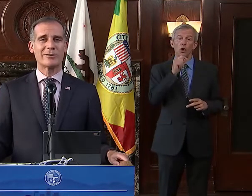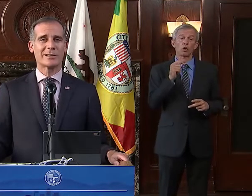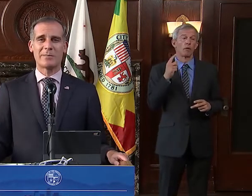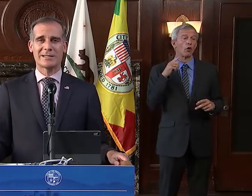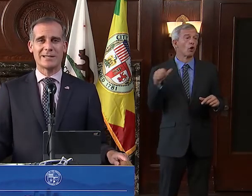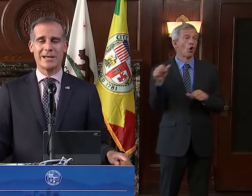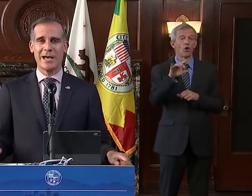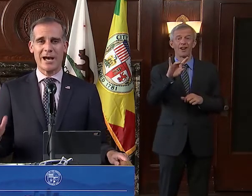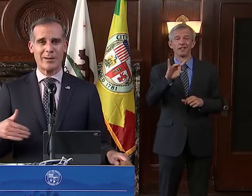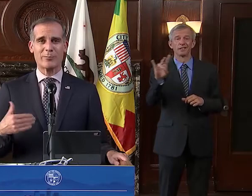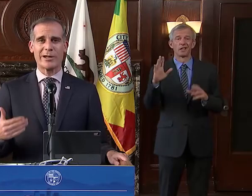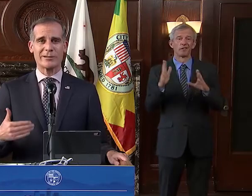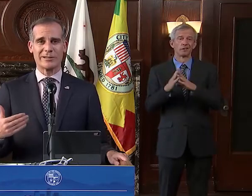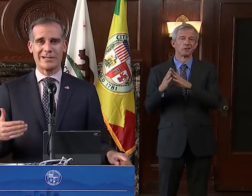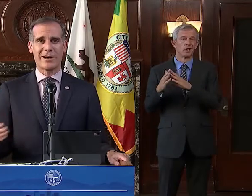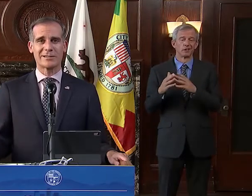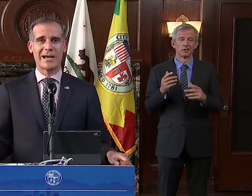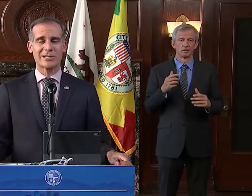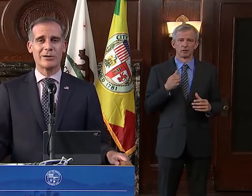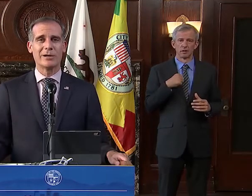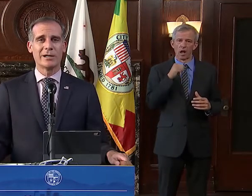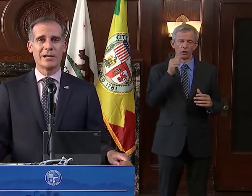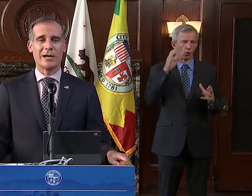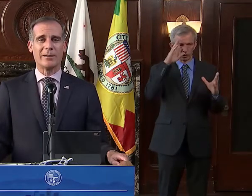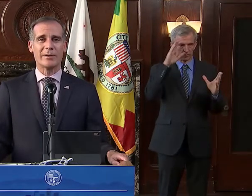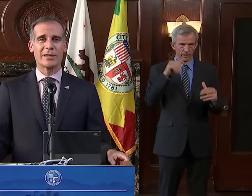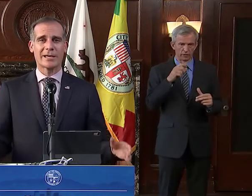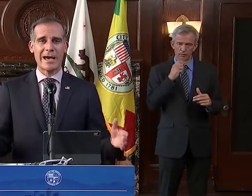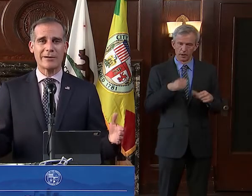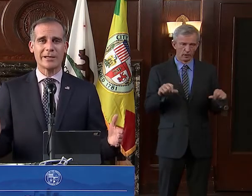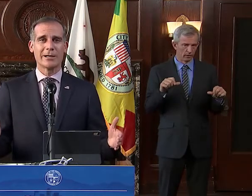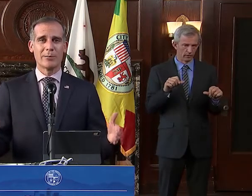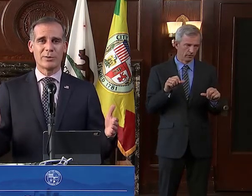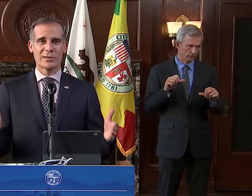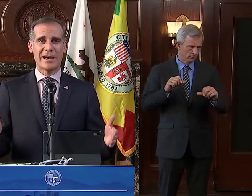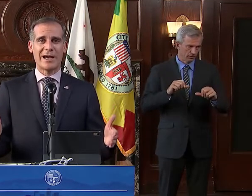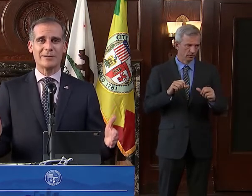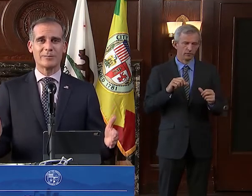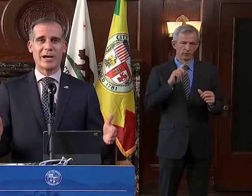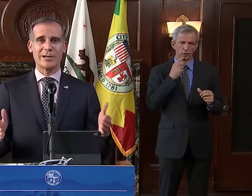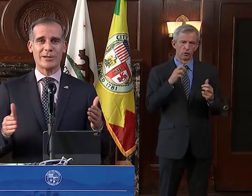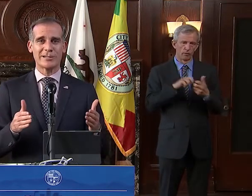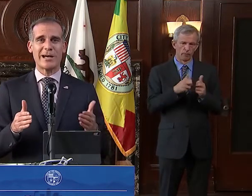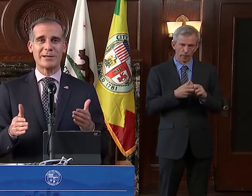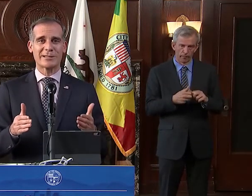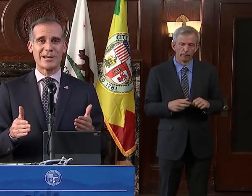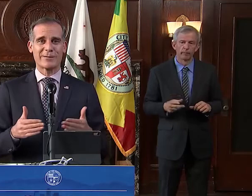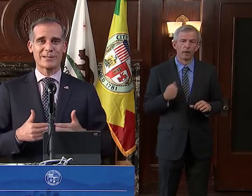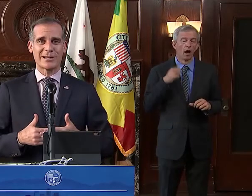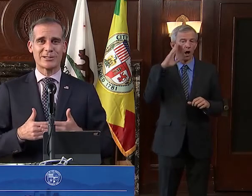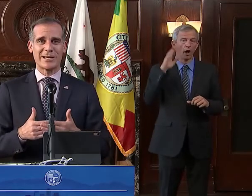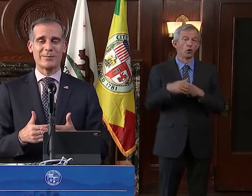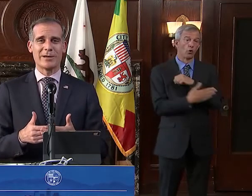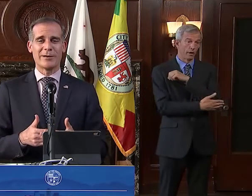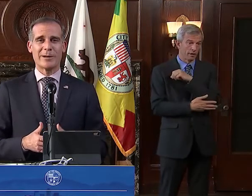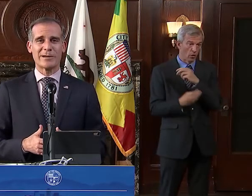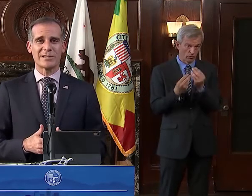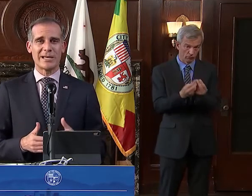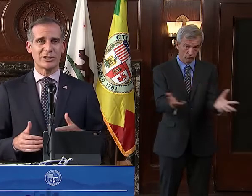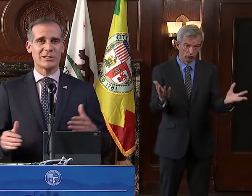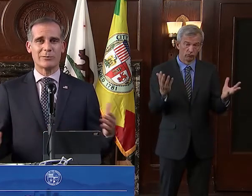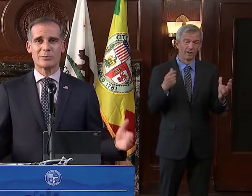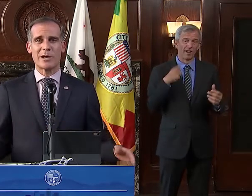to, but I don't expect any, and I'm regularly in contact. So the county put that out. I know the timing is tough because I just gave